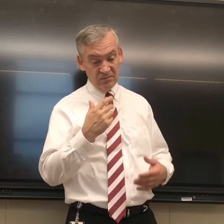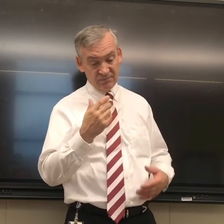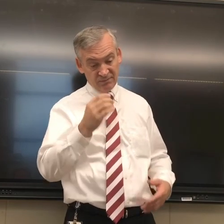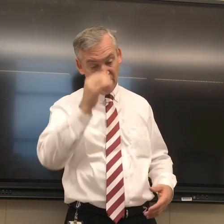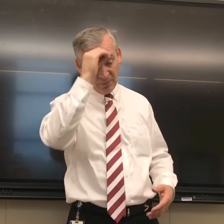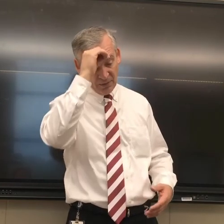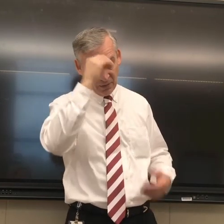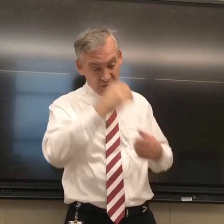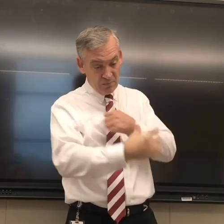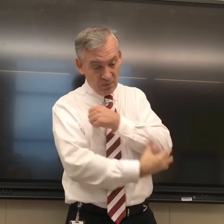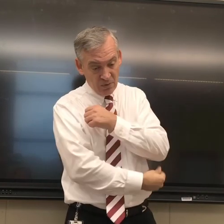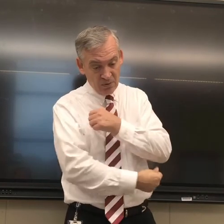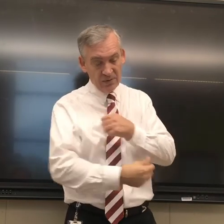dusty yards of our town.